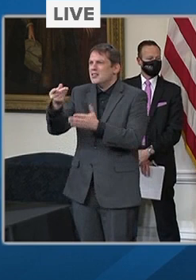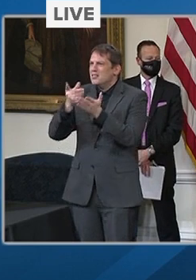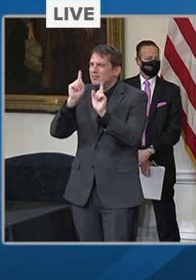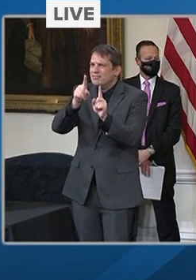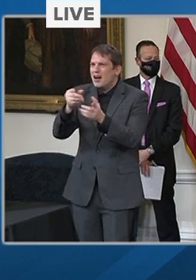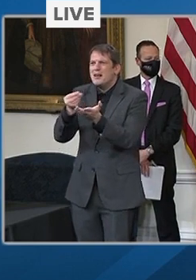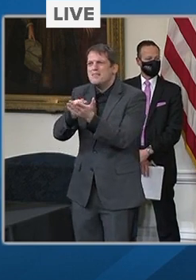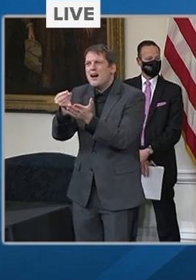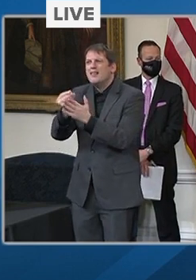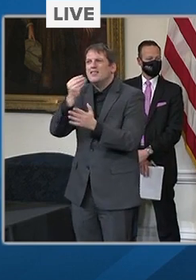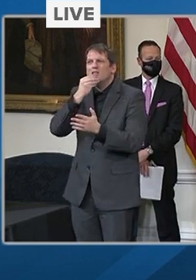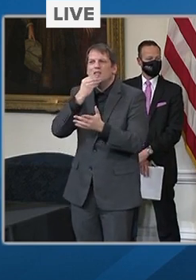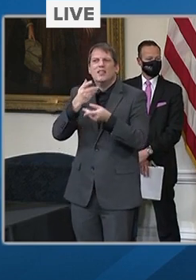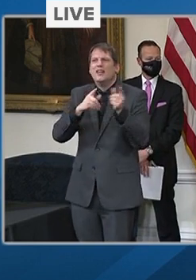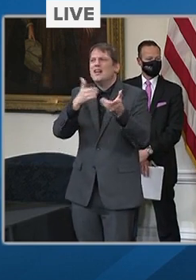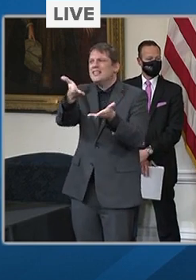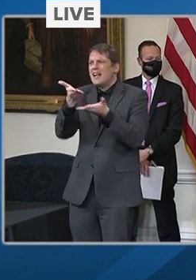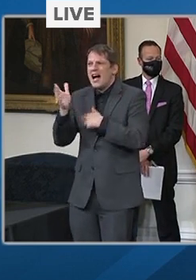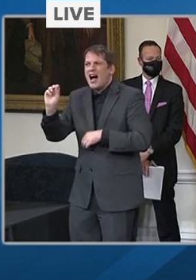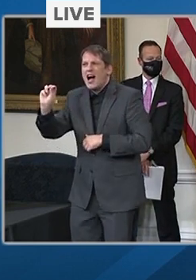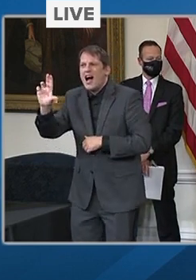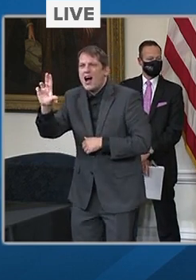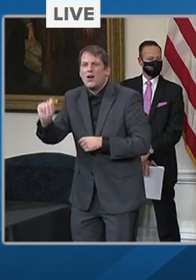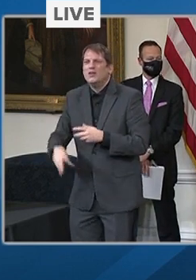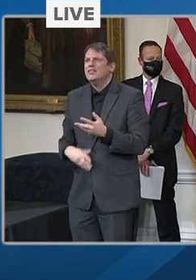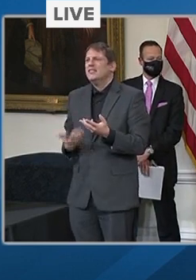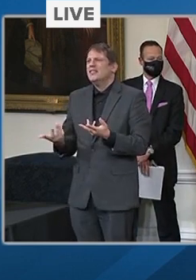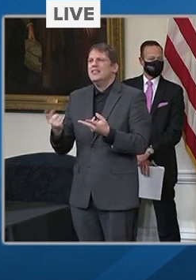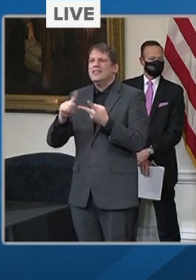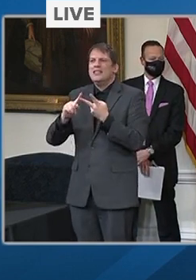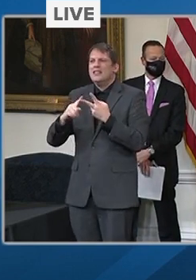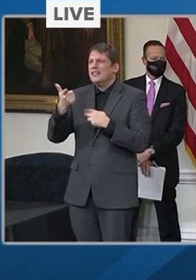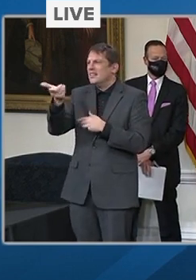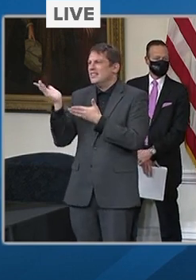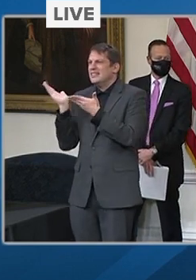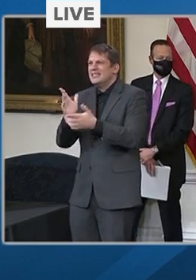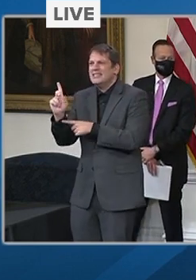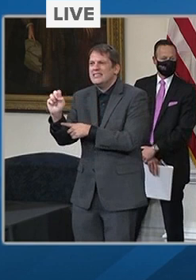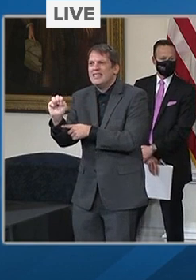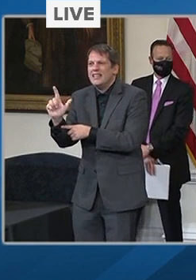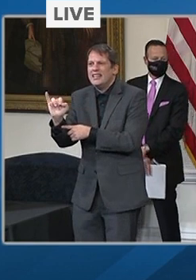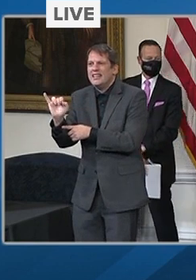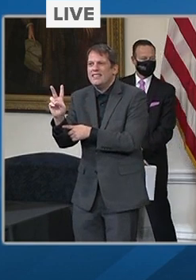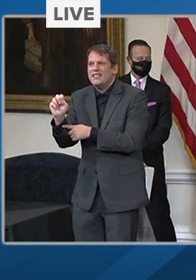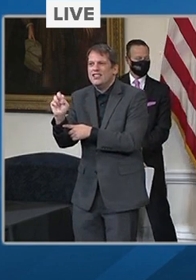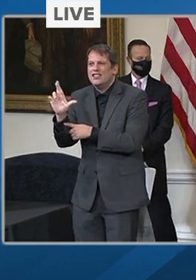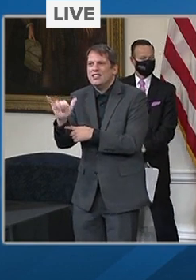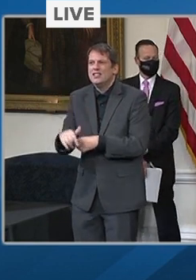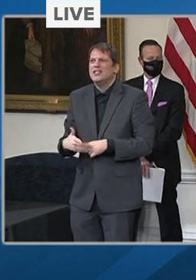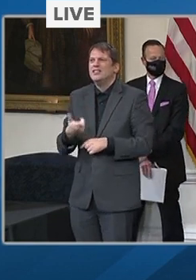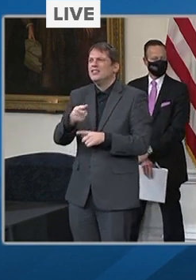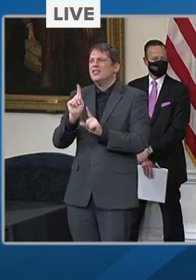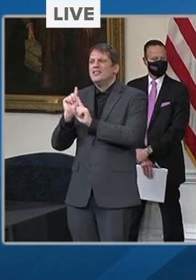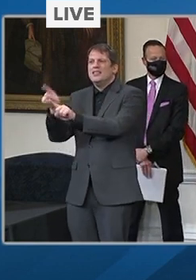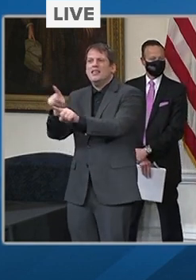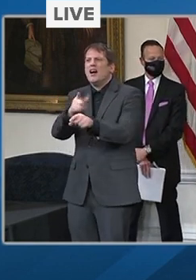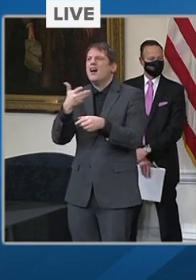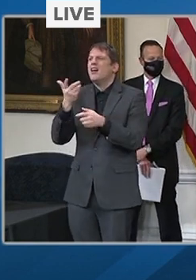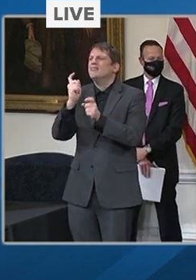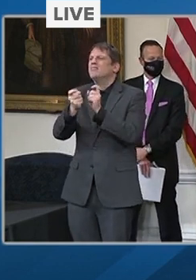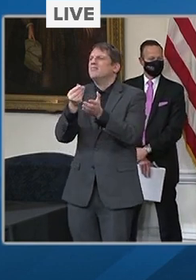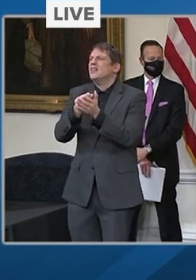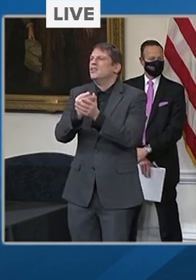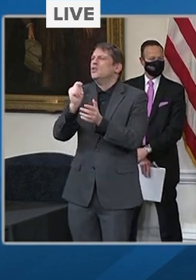utilizing carryout or delivery. Give to a local charity, nonprofit, or food